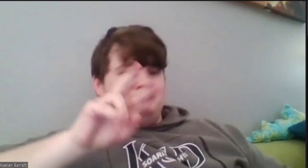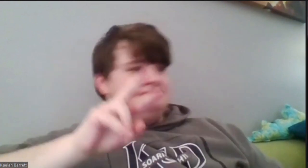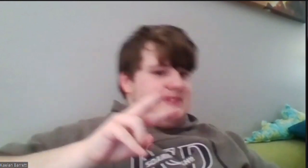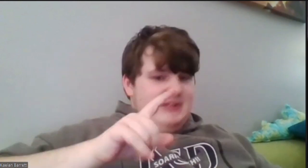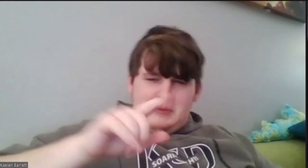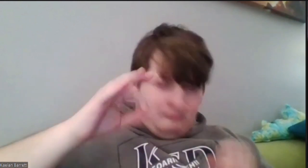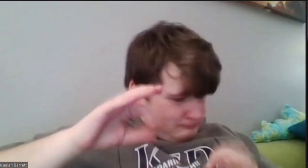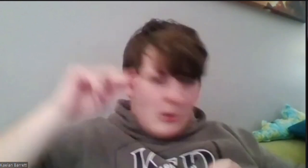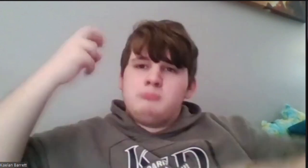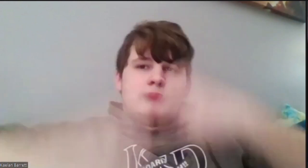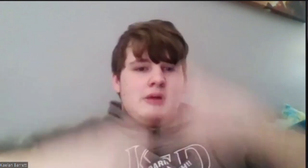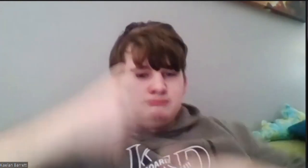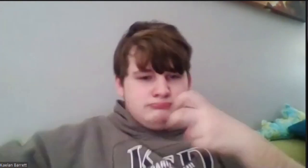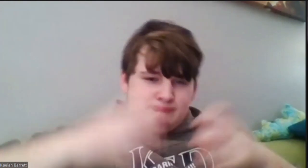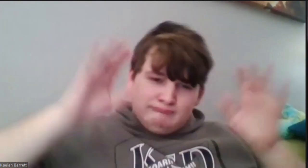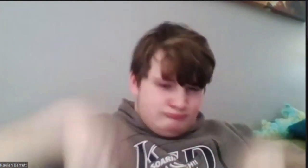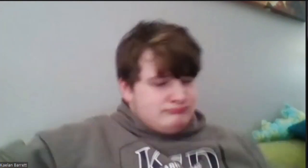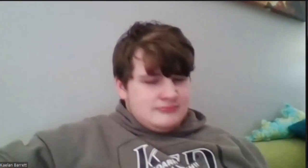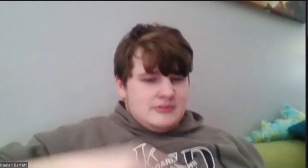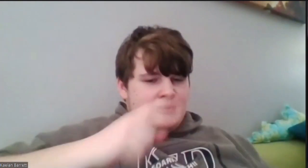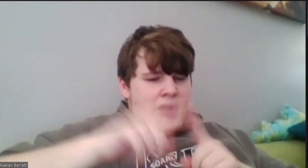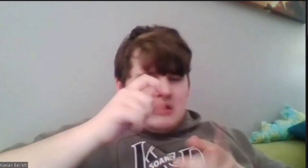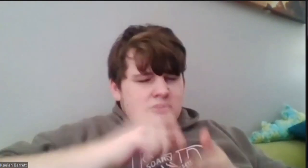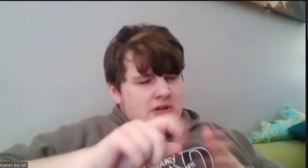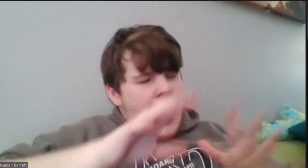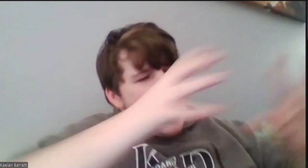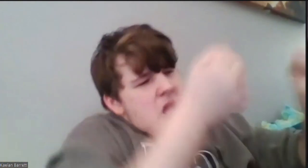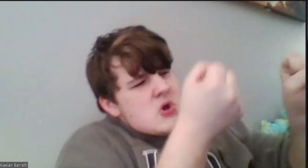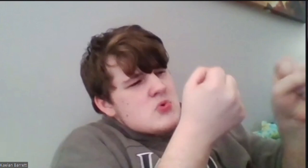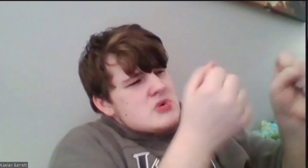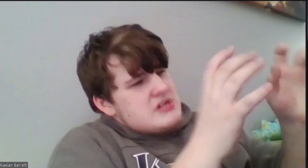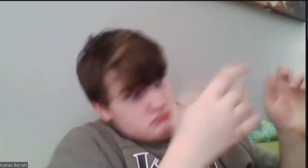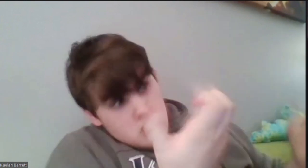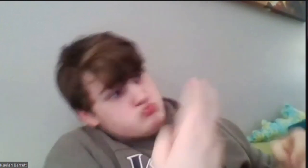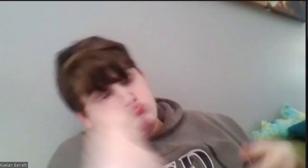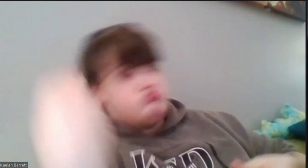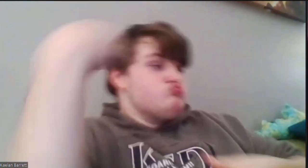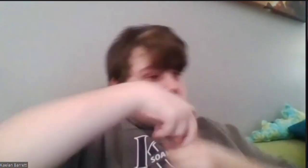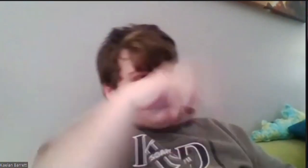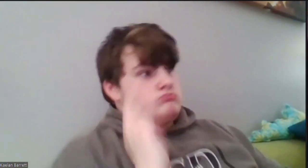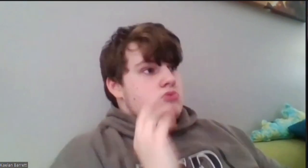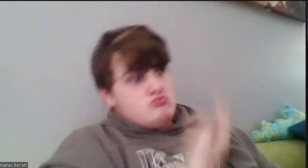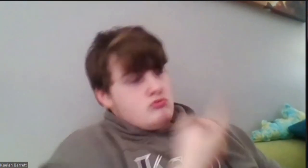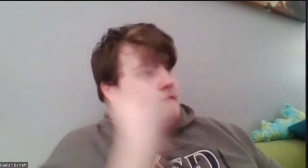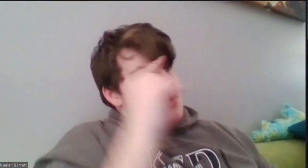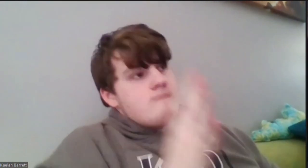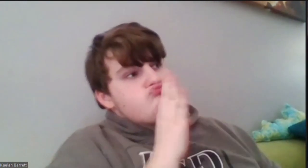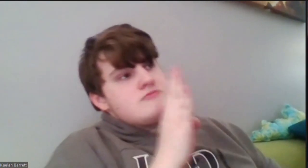okay, thank you, Scrooge. I appreciate it. It's a whole no problem. But it says, wait, do you want to come in and